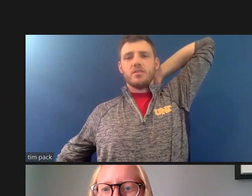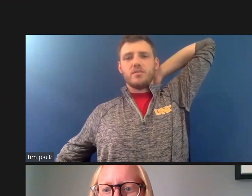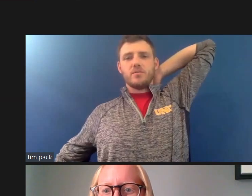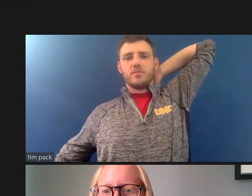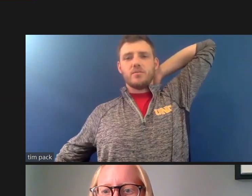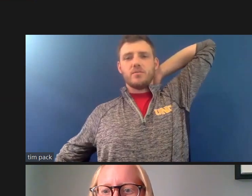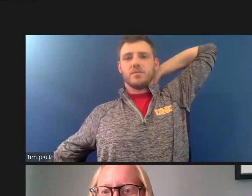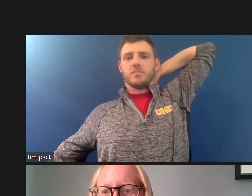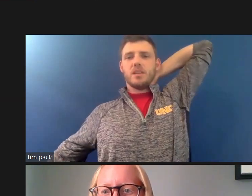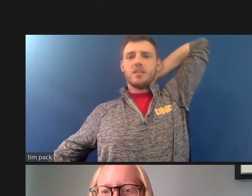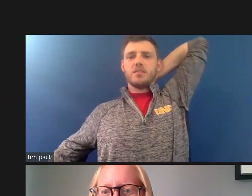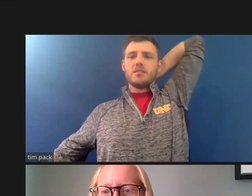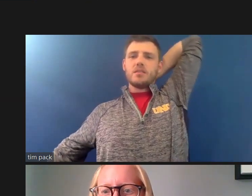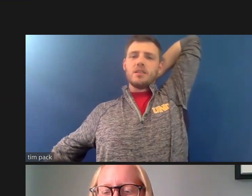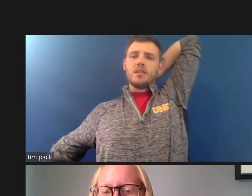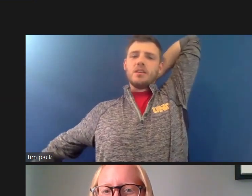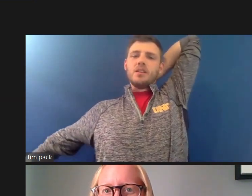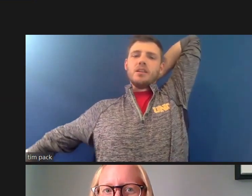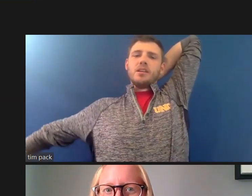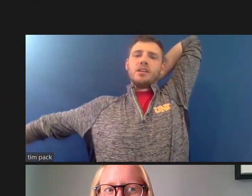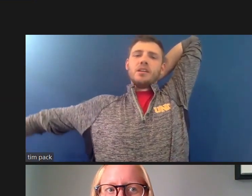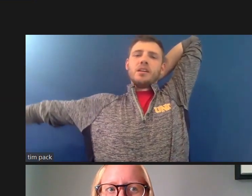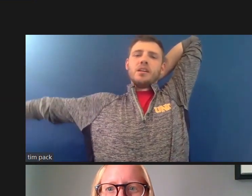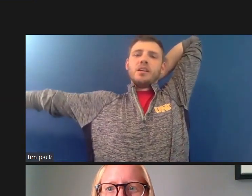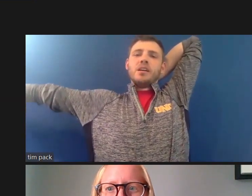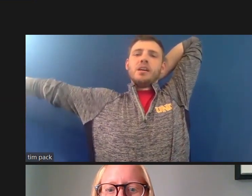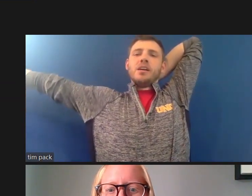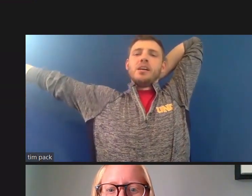green? 34 minutes for the meeting?